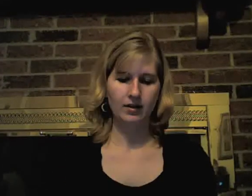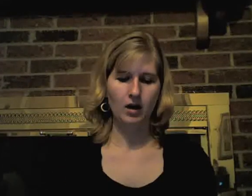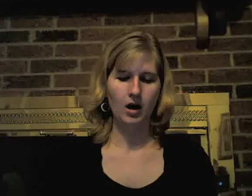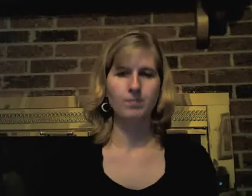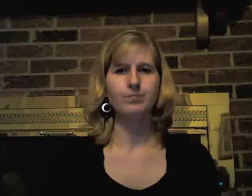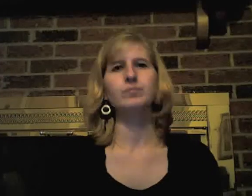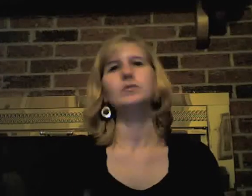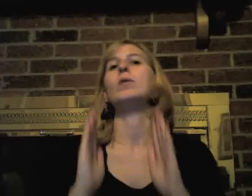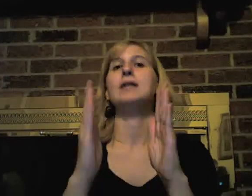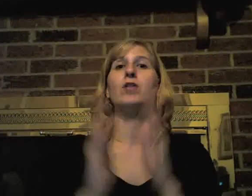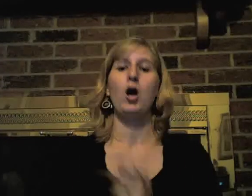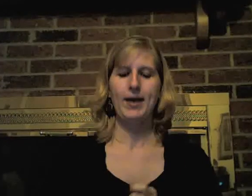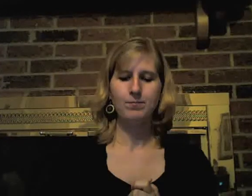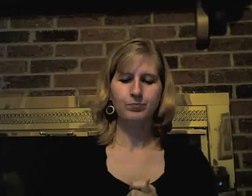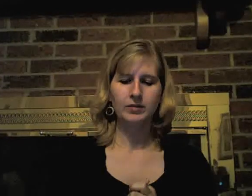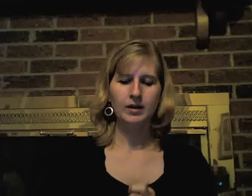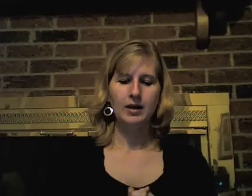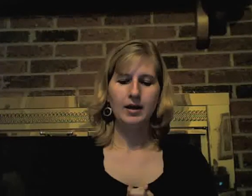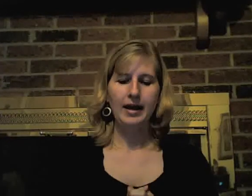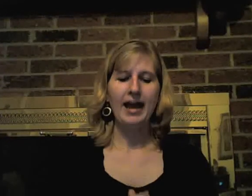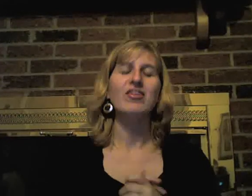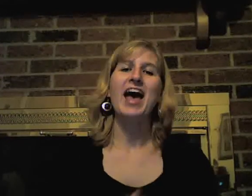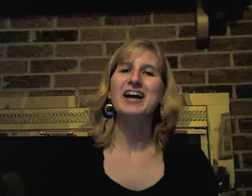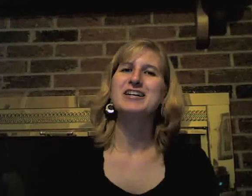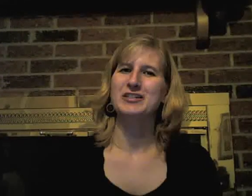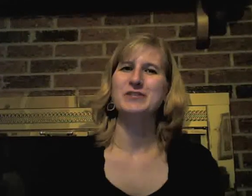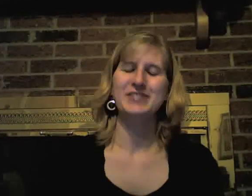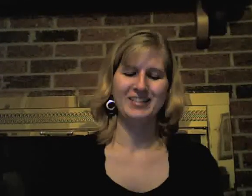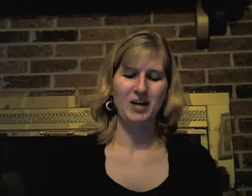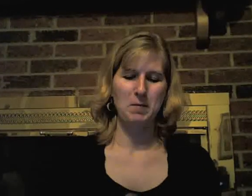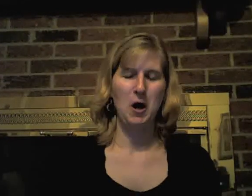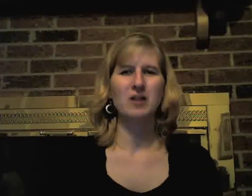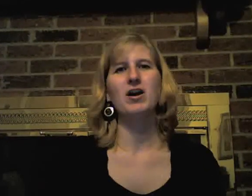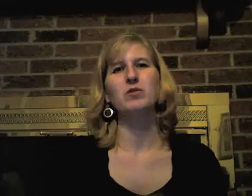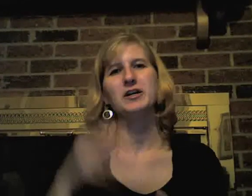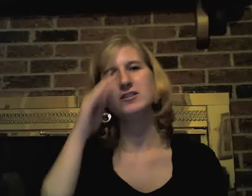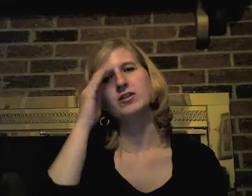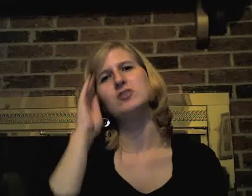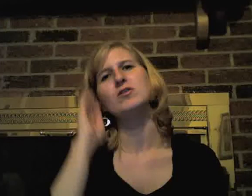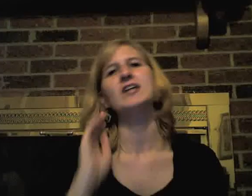going down the hallway. And that concludes all of our words for the directions in Unit 7.